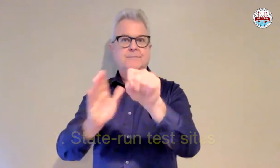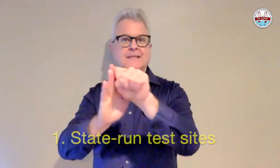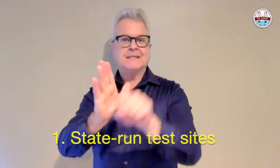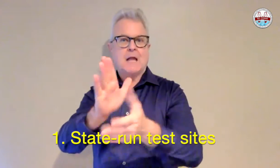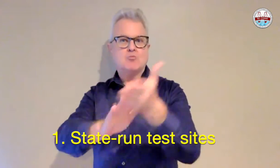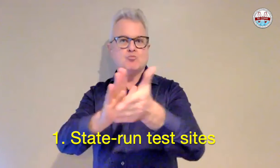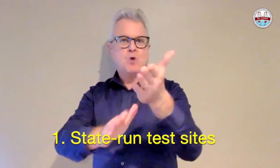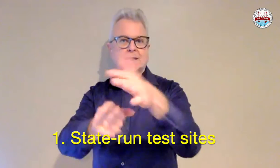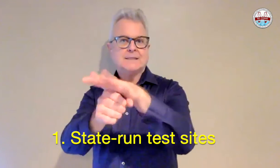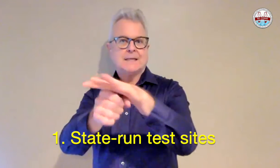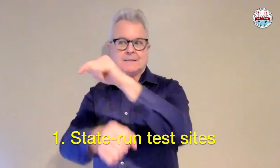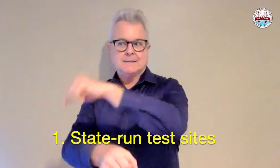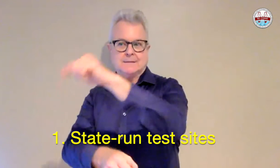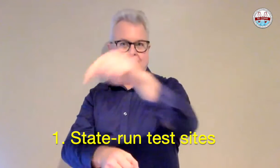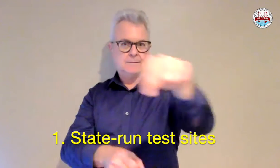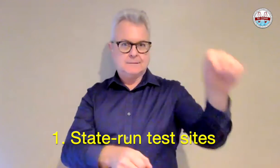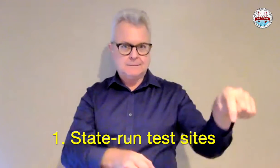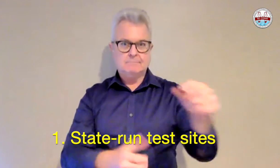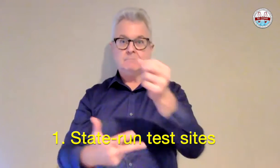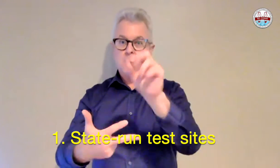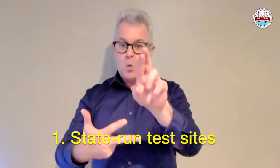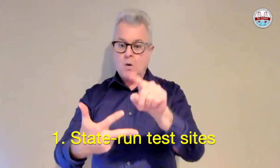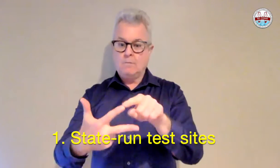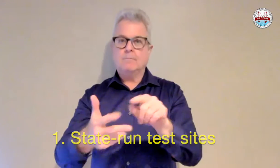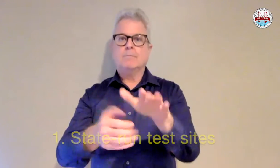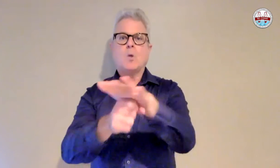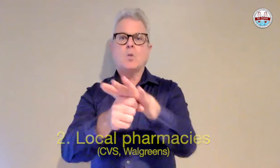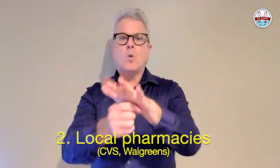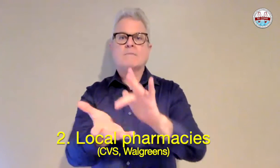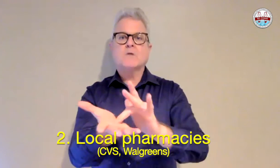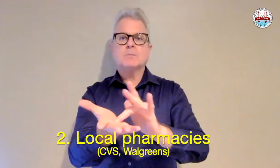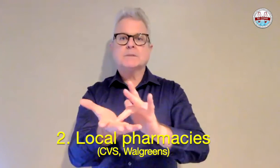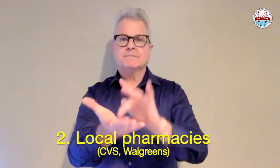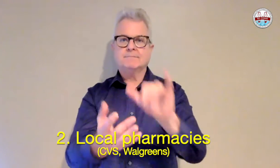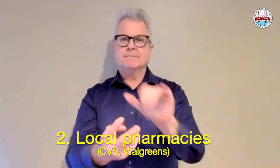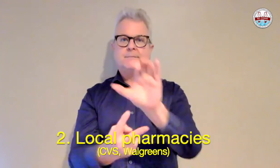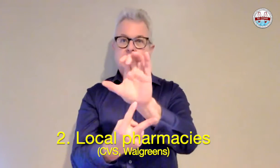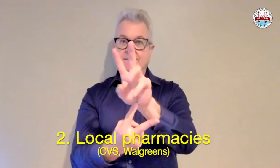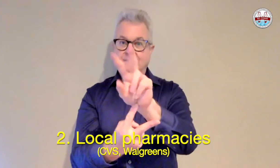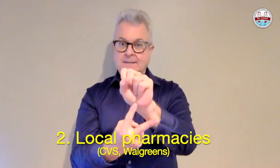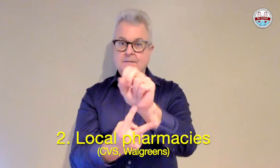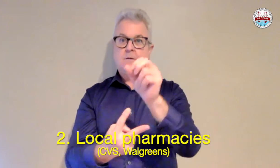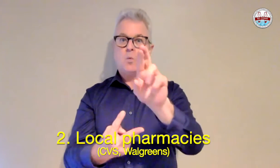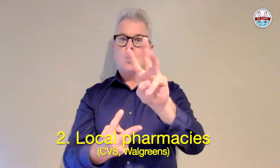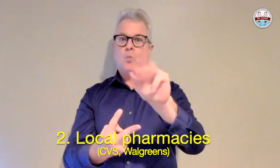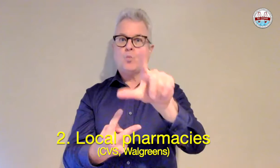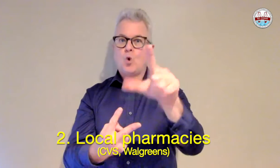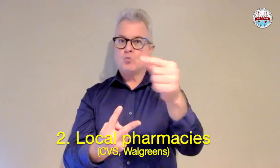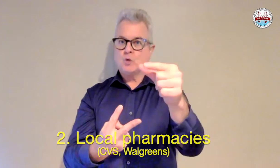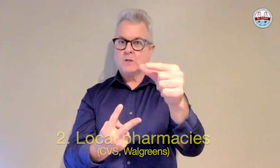your test. The first is by the state-run organizations of the Department of Health, or your local pharmacies, which will be